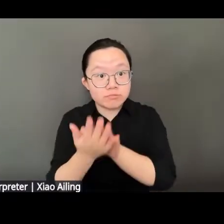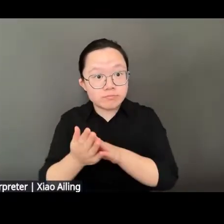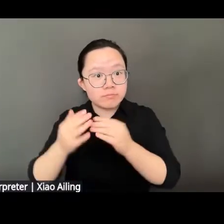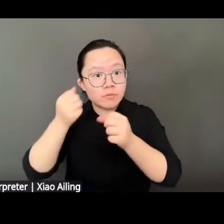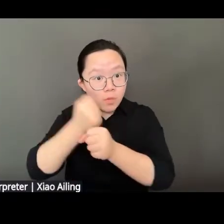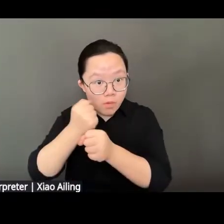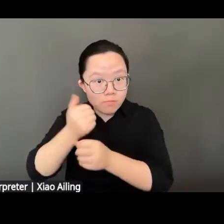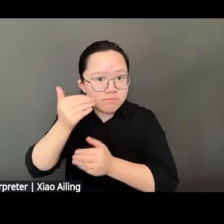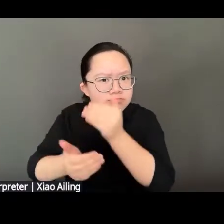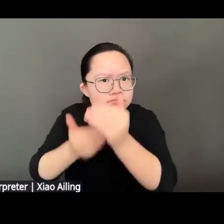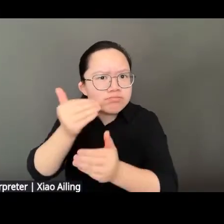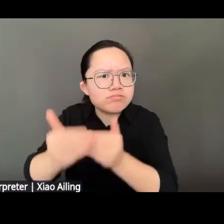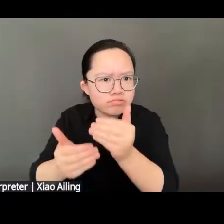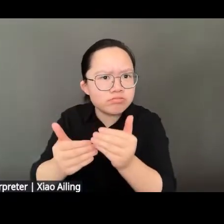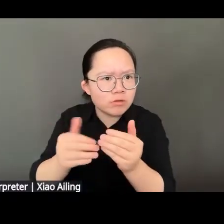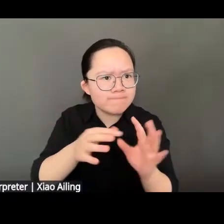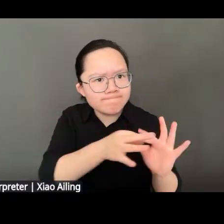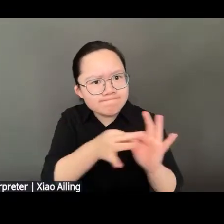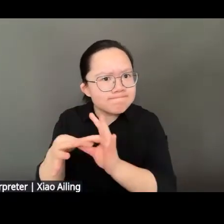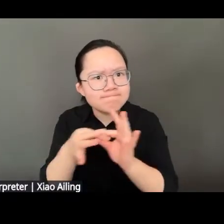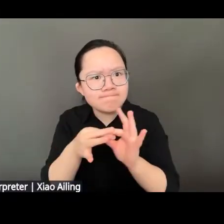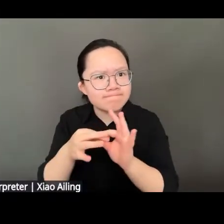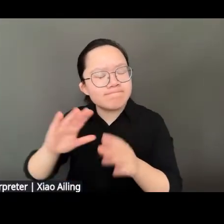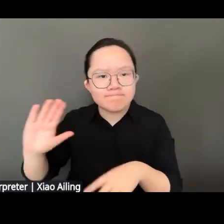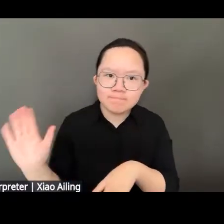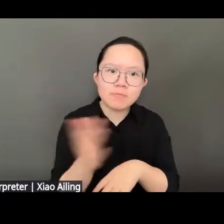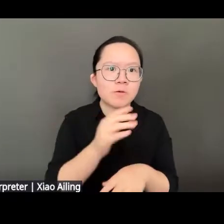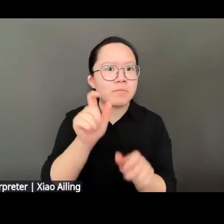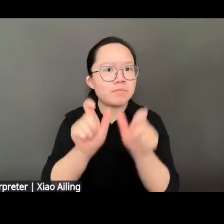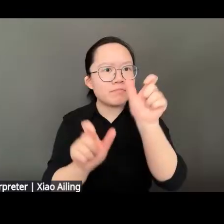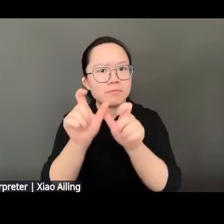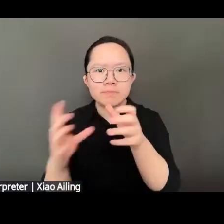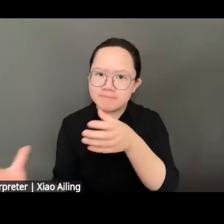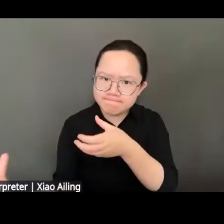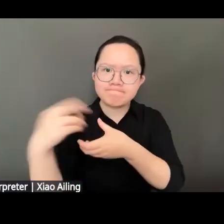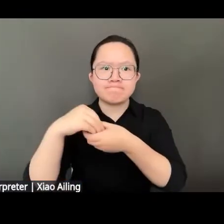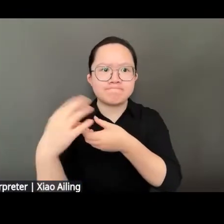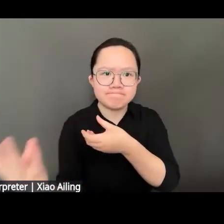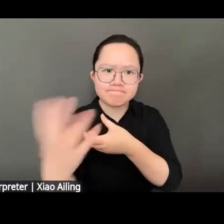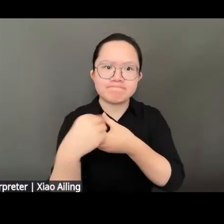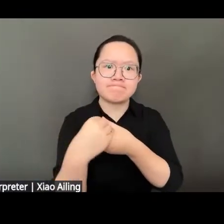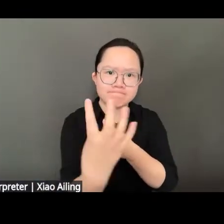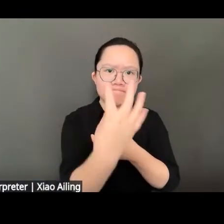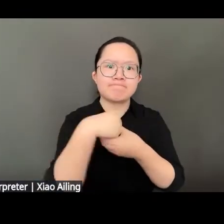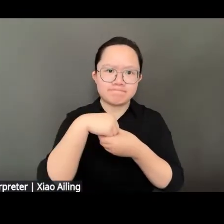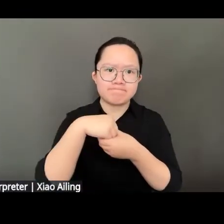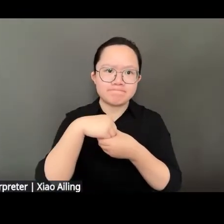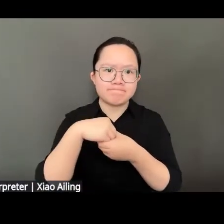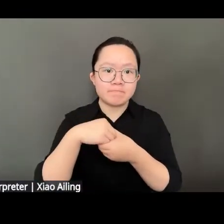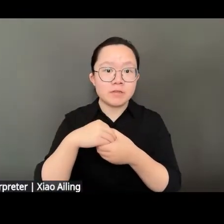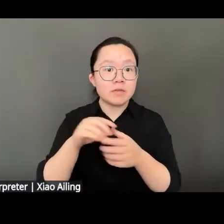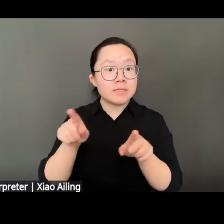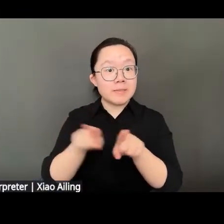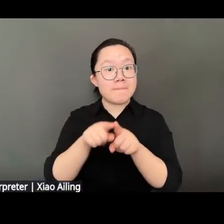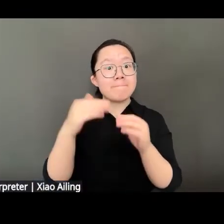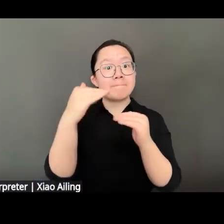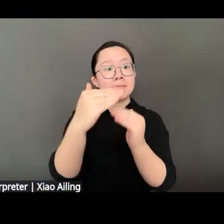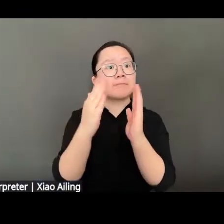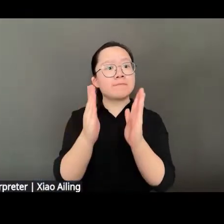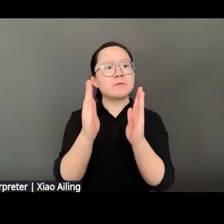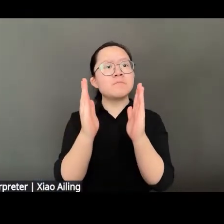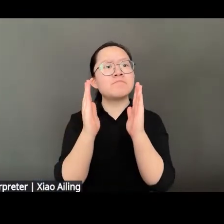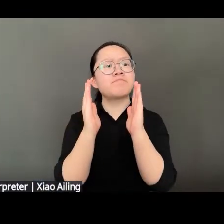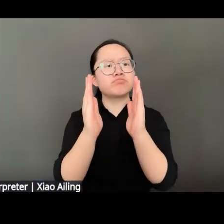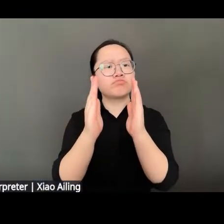that definition comes from two sources in 2021 and 2022. So in 2018, we did